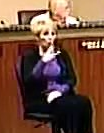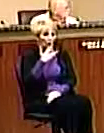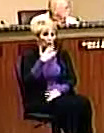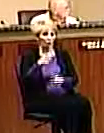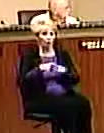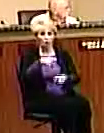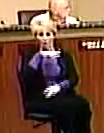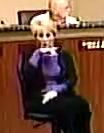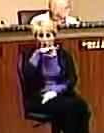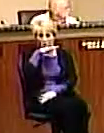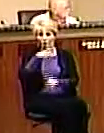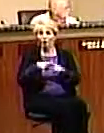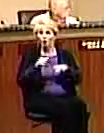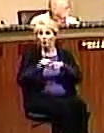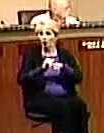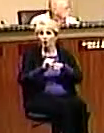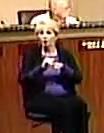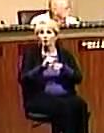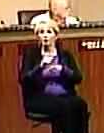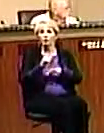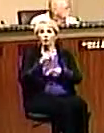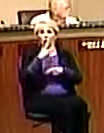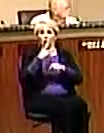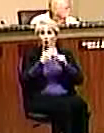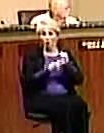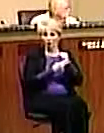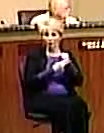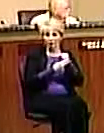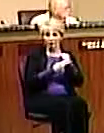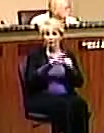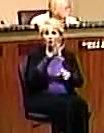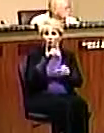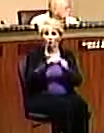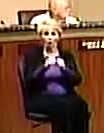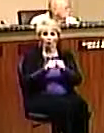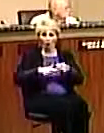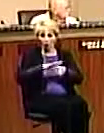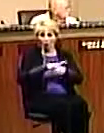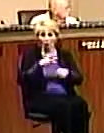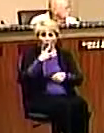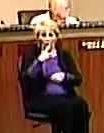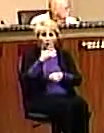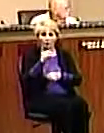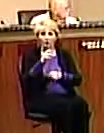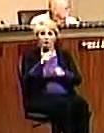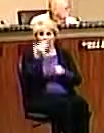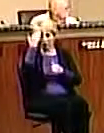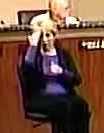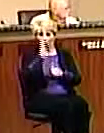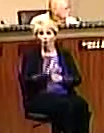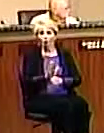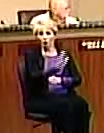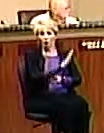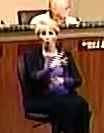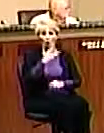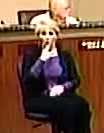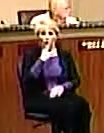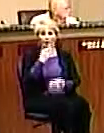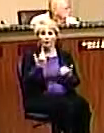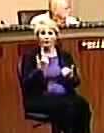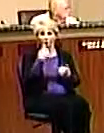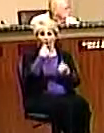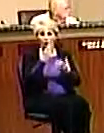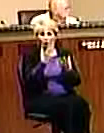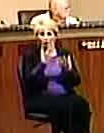from pollution, to practice water conservation, and to get involved in local water issues by getting to know their water. Now, therefore,